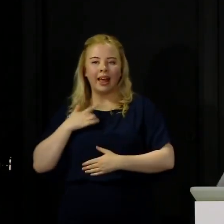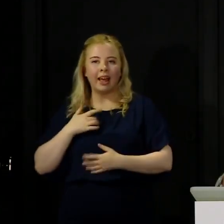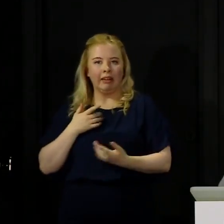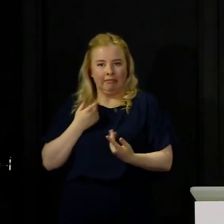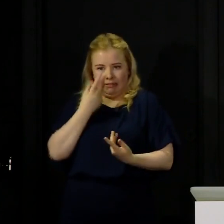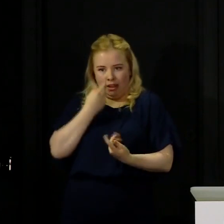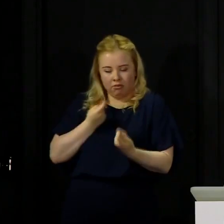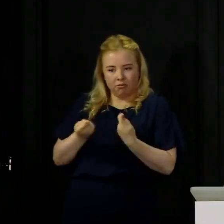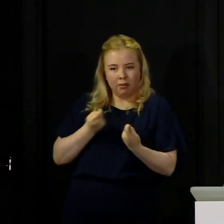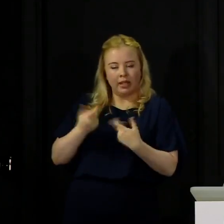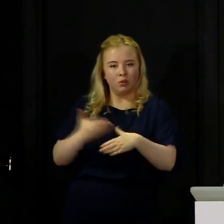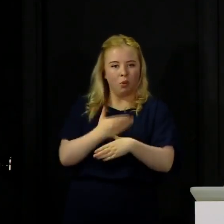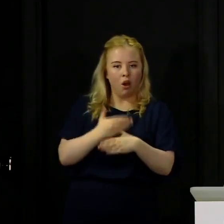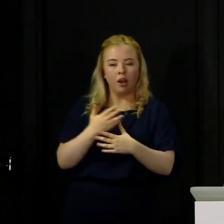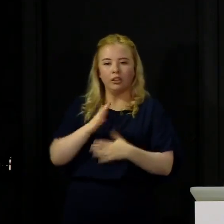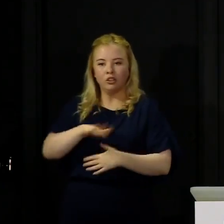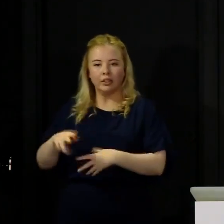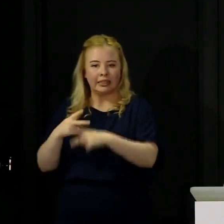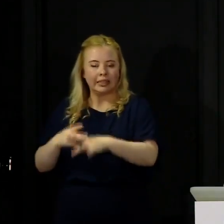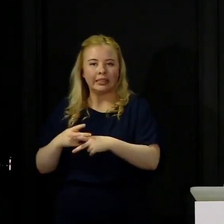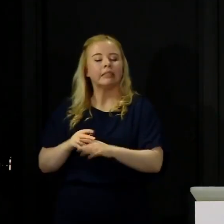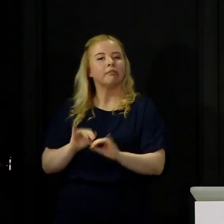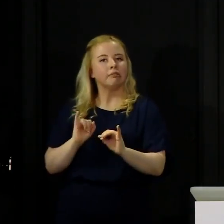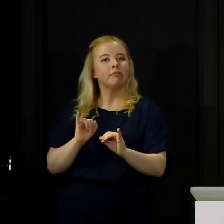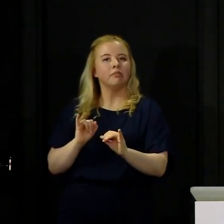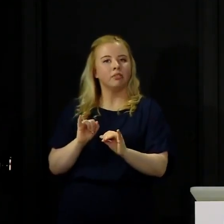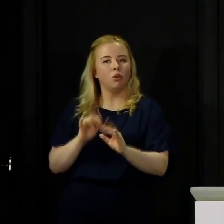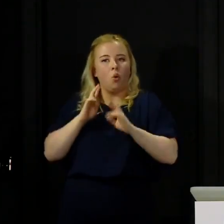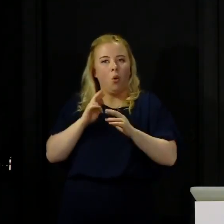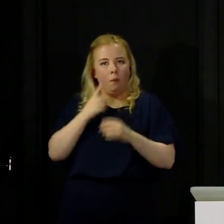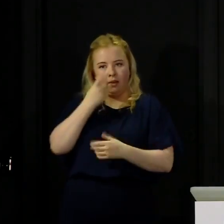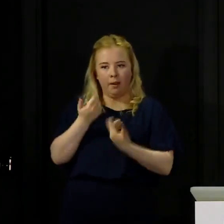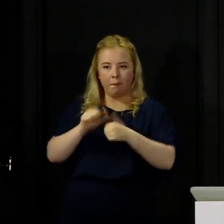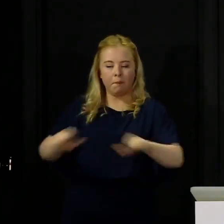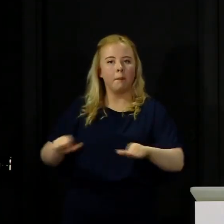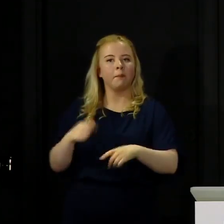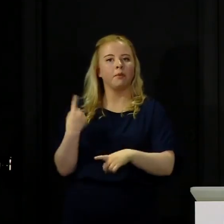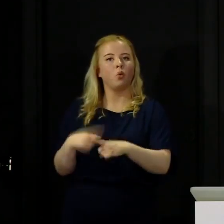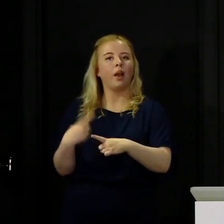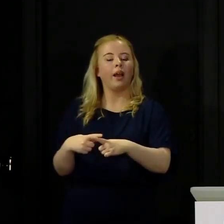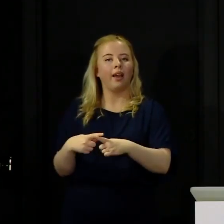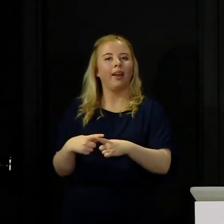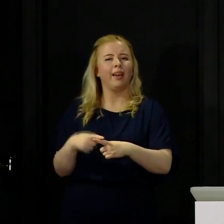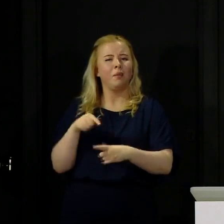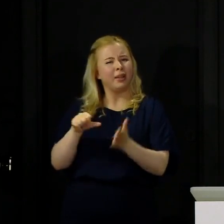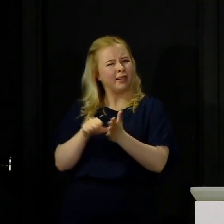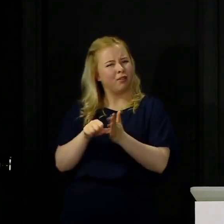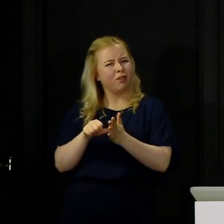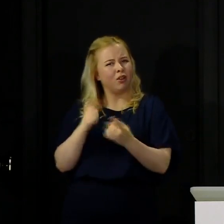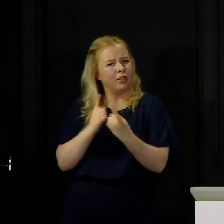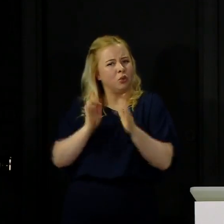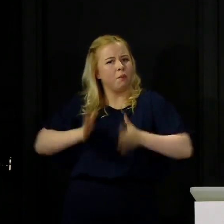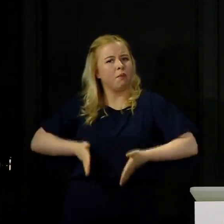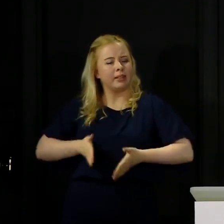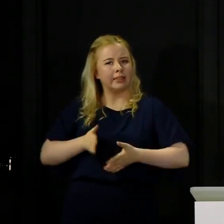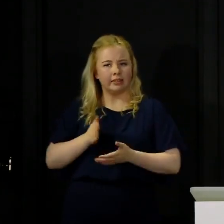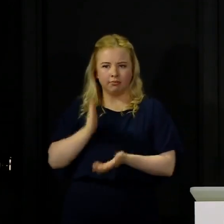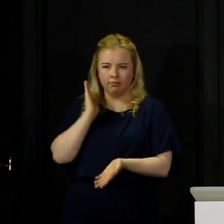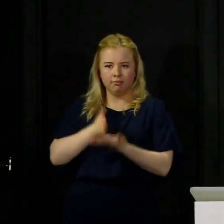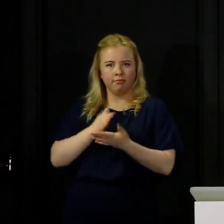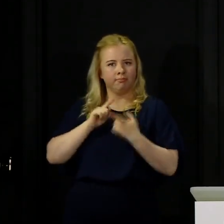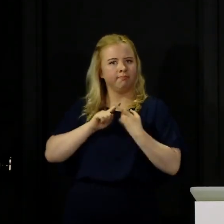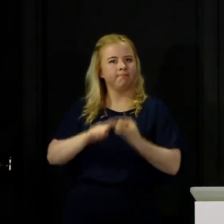to manage work and childcare. So these are all really difficult issues to be absolutely certain about right now, which is